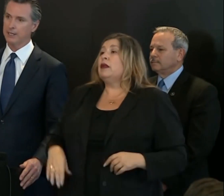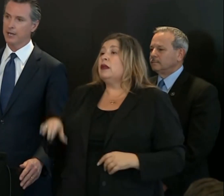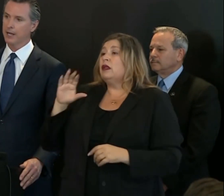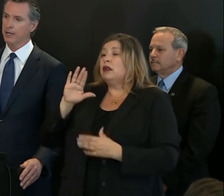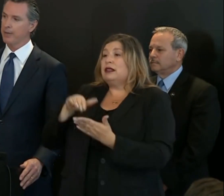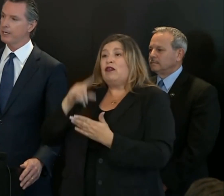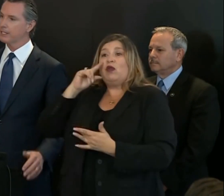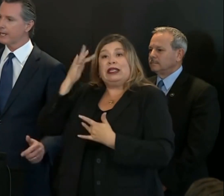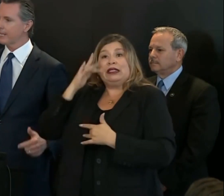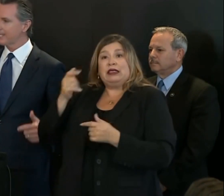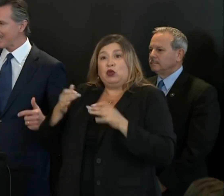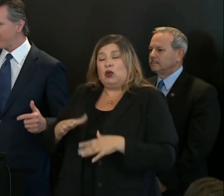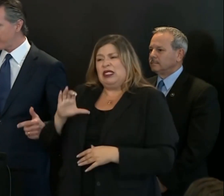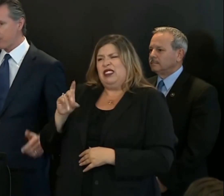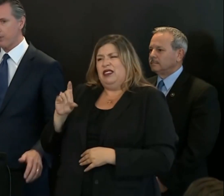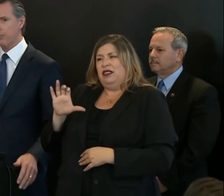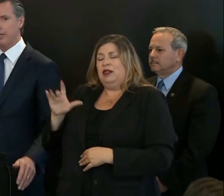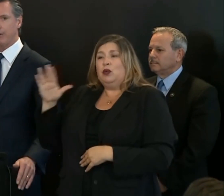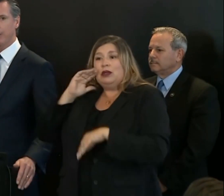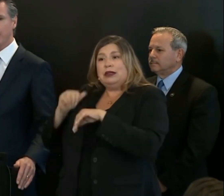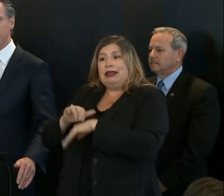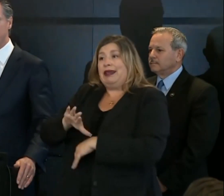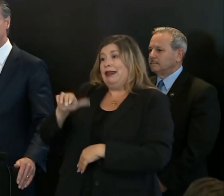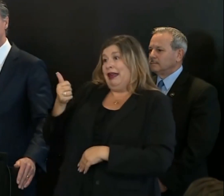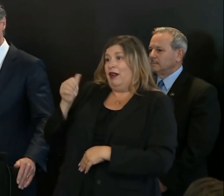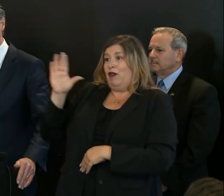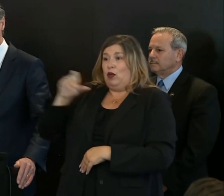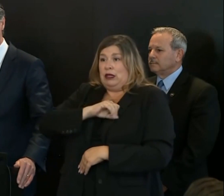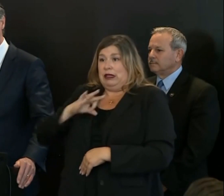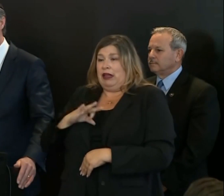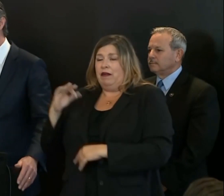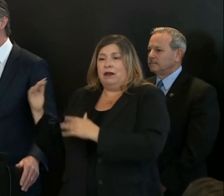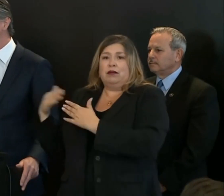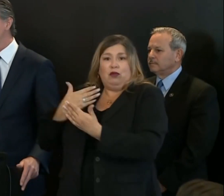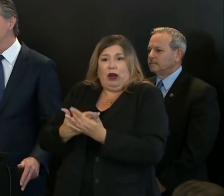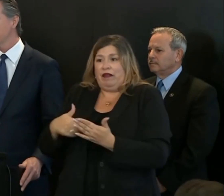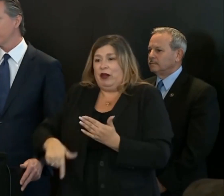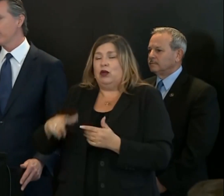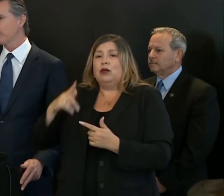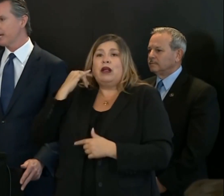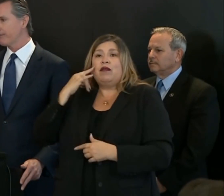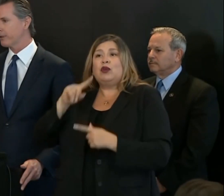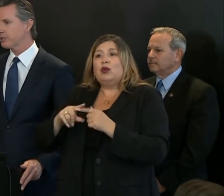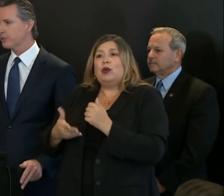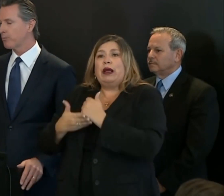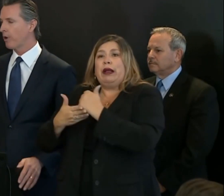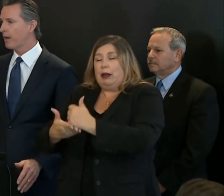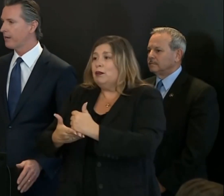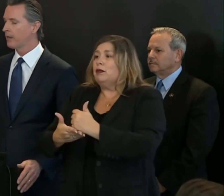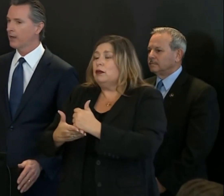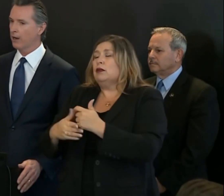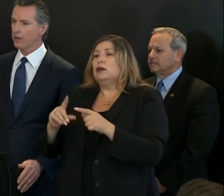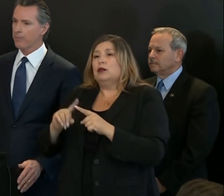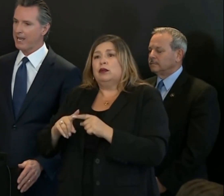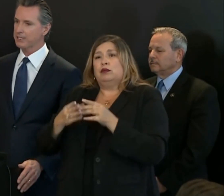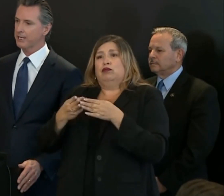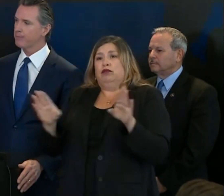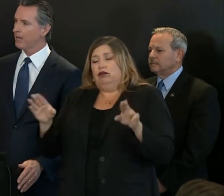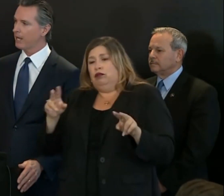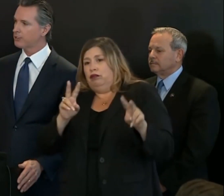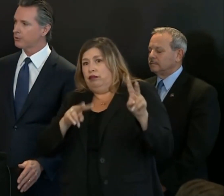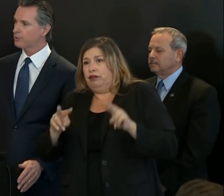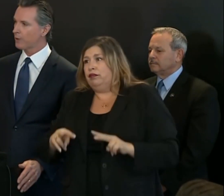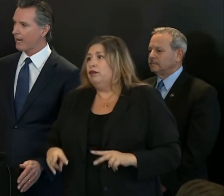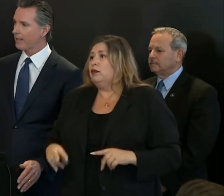has committed to sending 10 of their personnel into the state of California to help assist in those efforts to broaden our